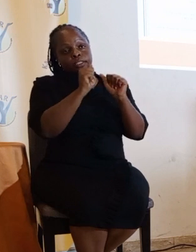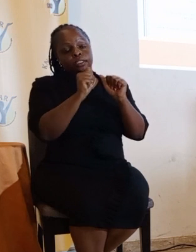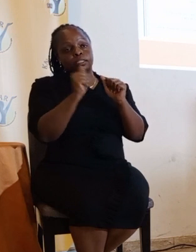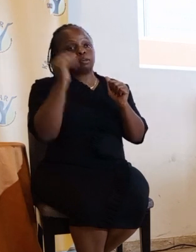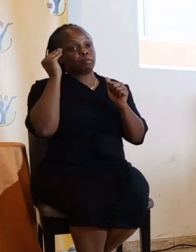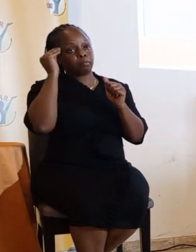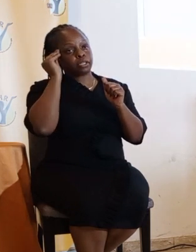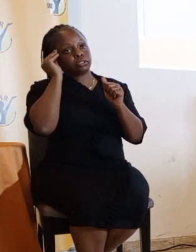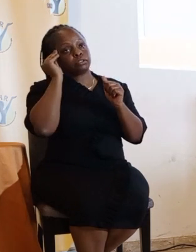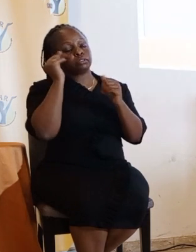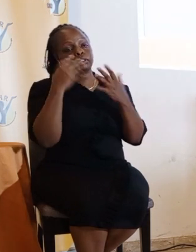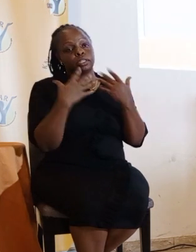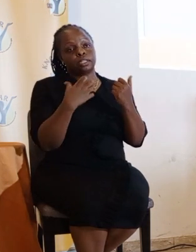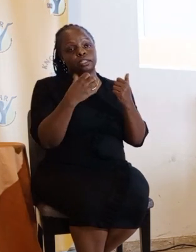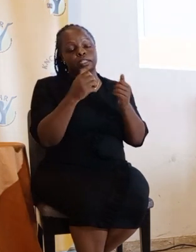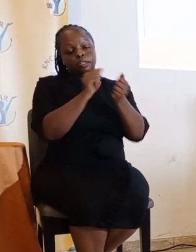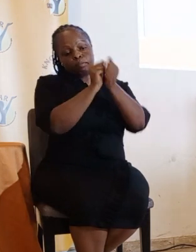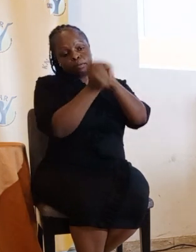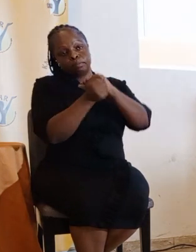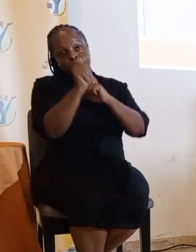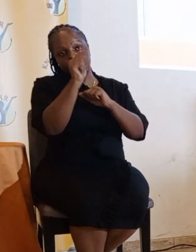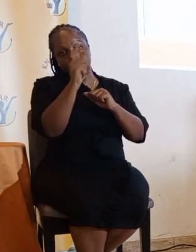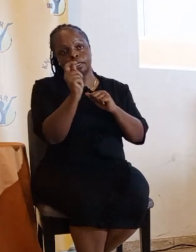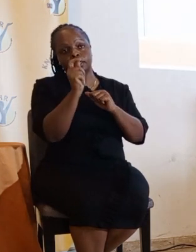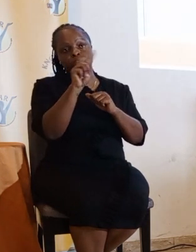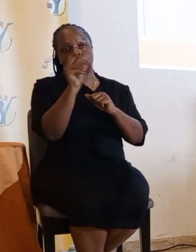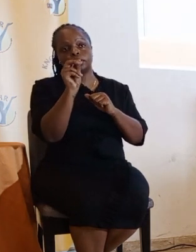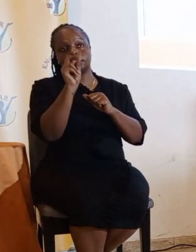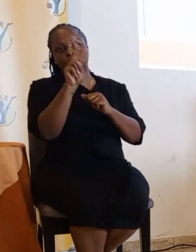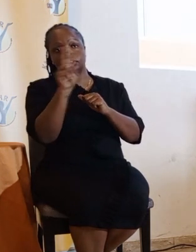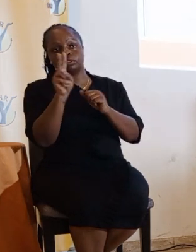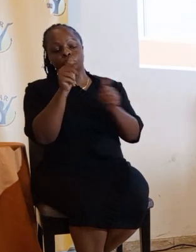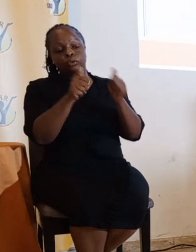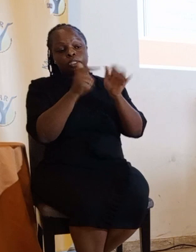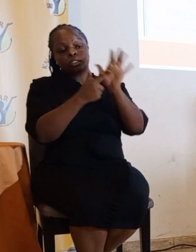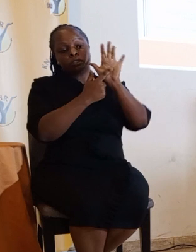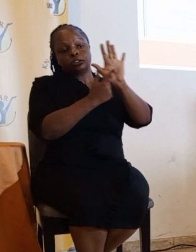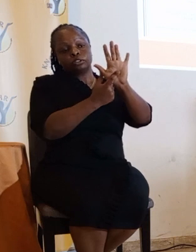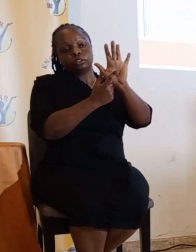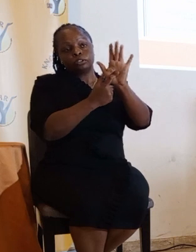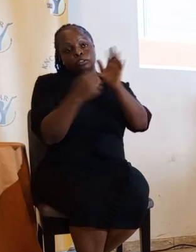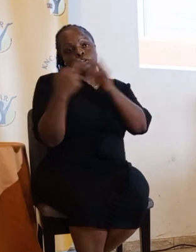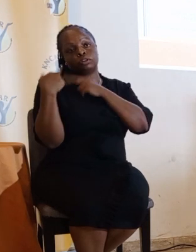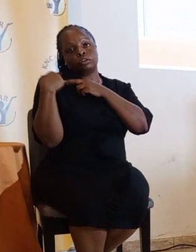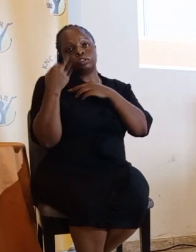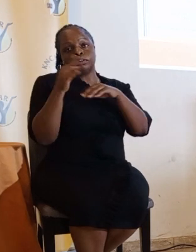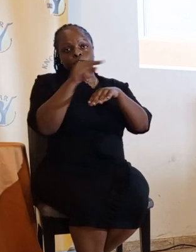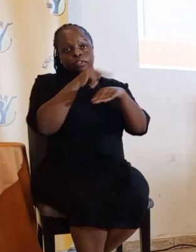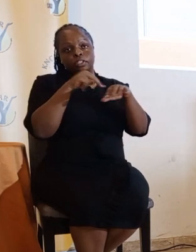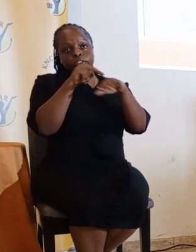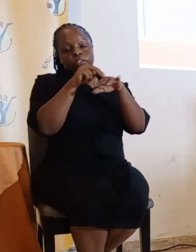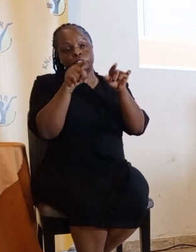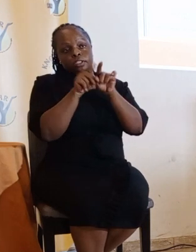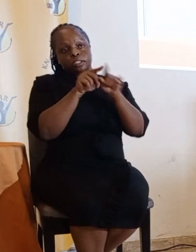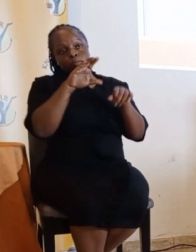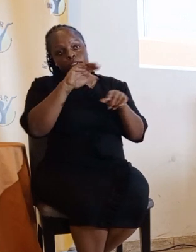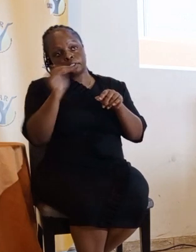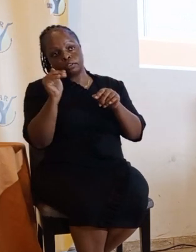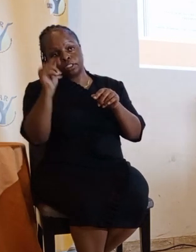Health Amendment Act 2022, which clearly outlines the roles of both national and